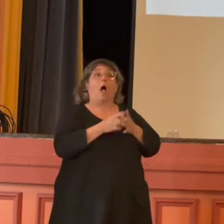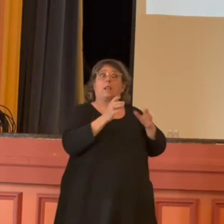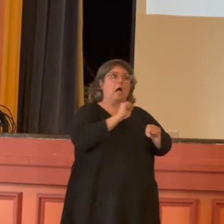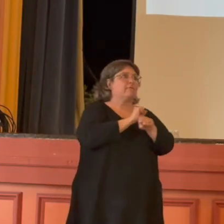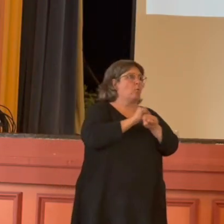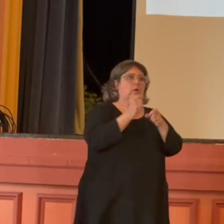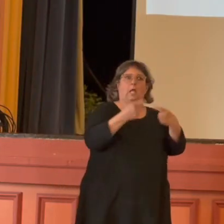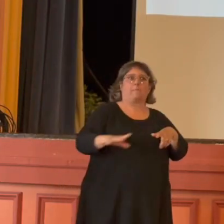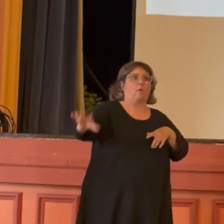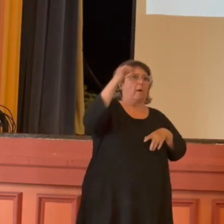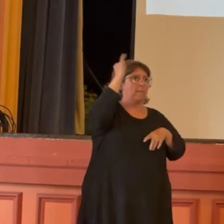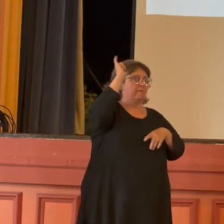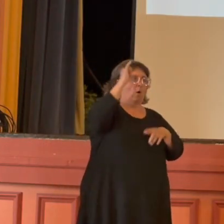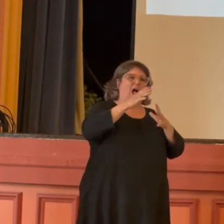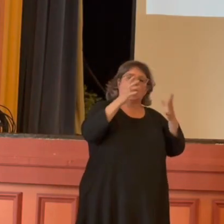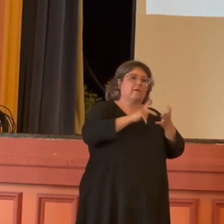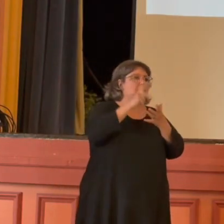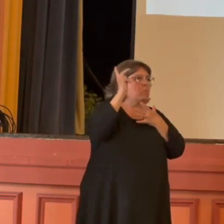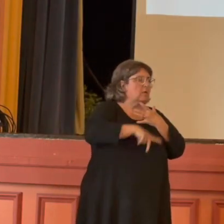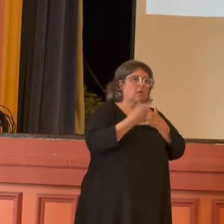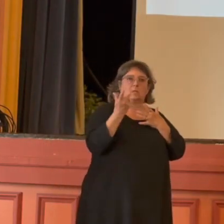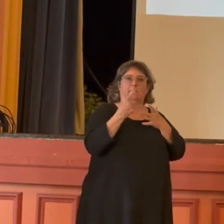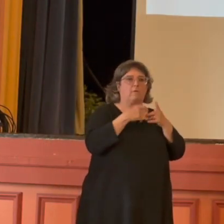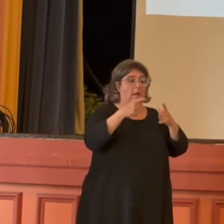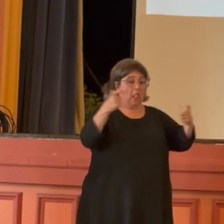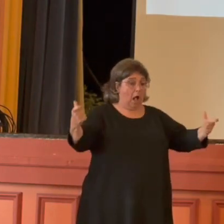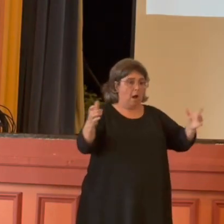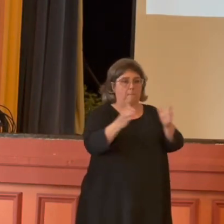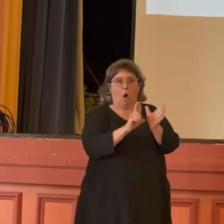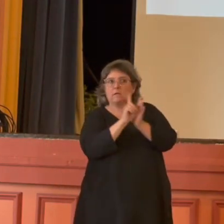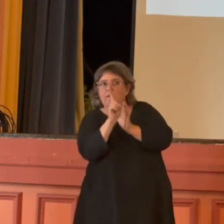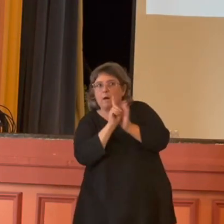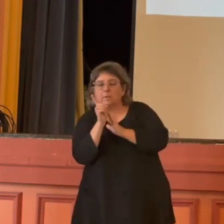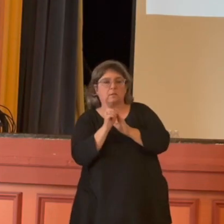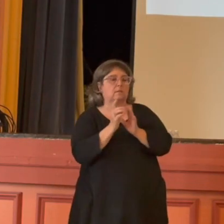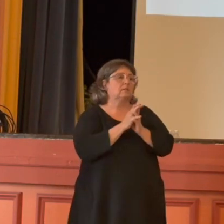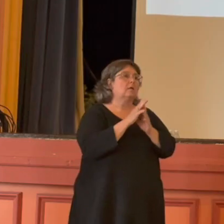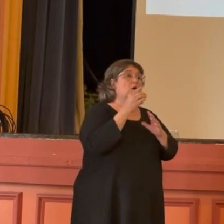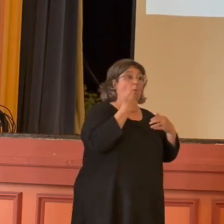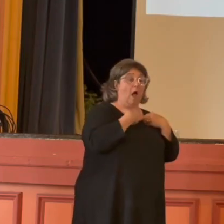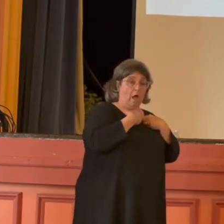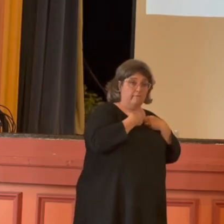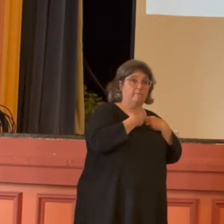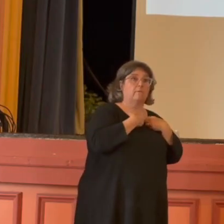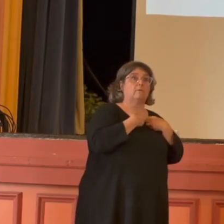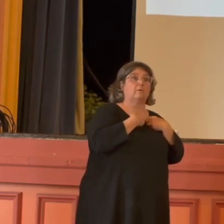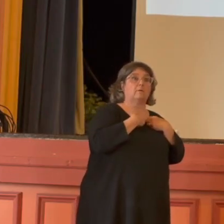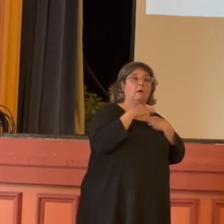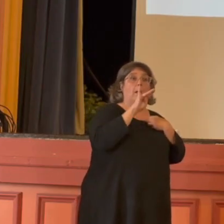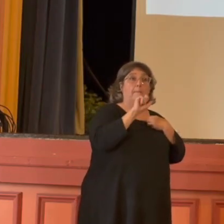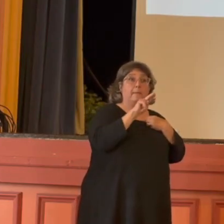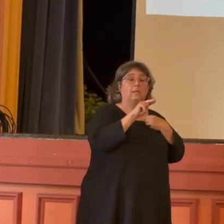that's going on throughout the city of Buffalo. There's a ton of projects everywhere from large, small development, not to mention we have this billion